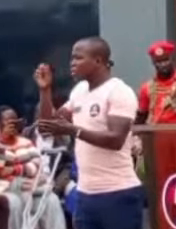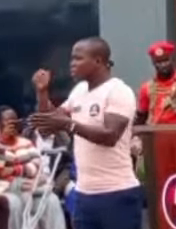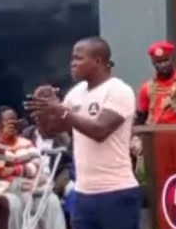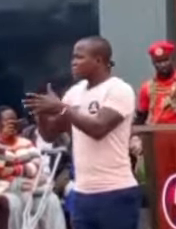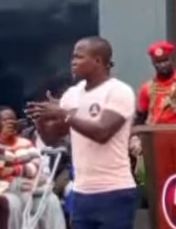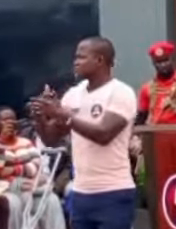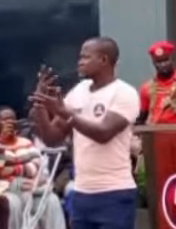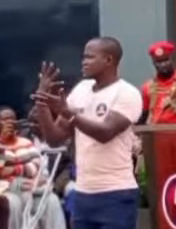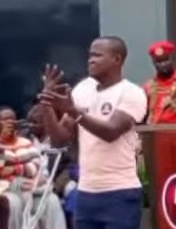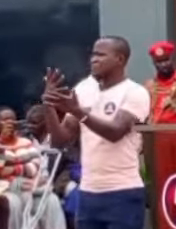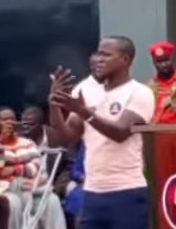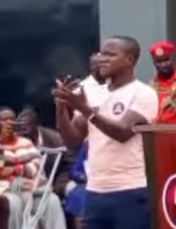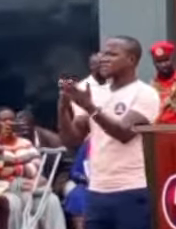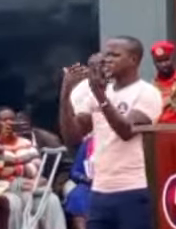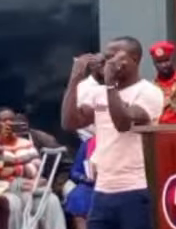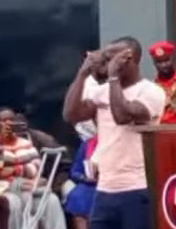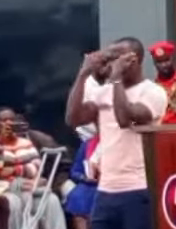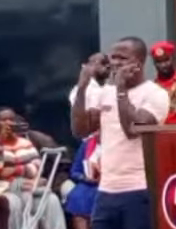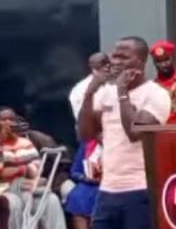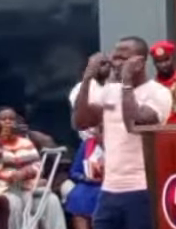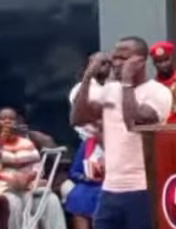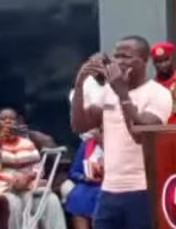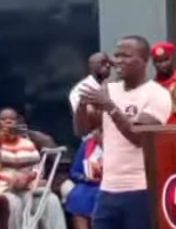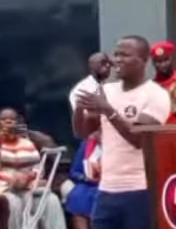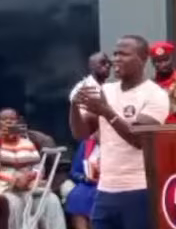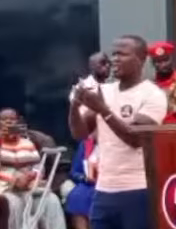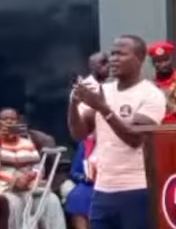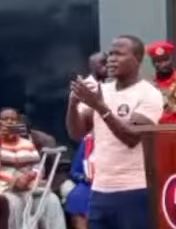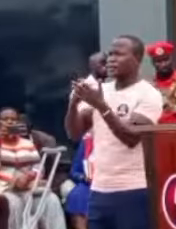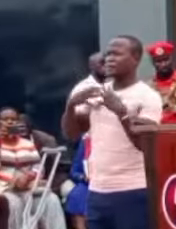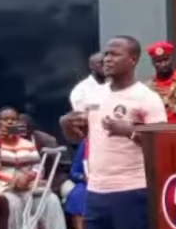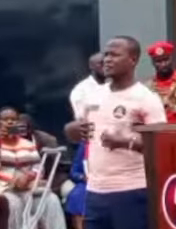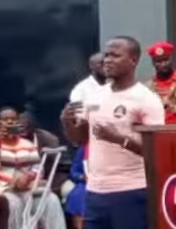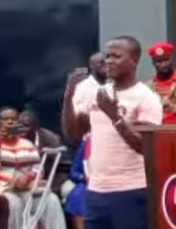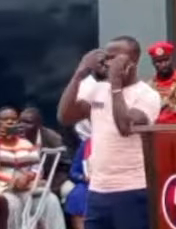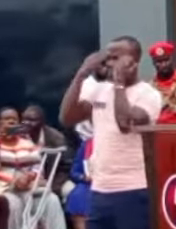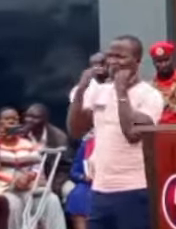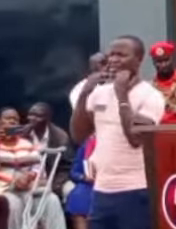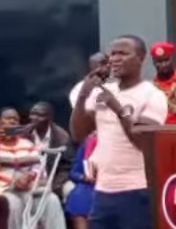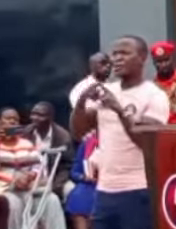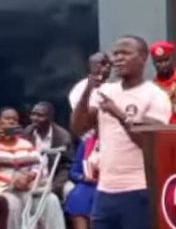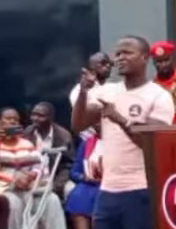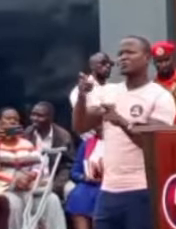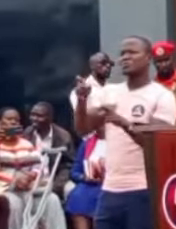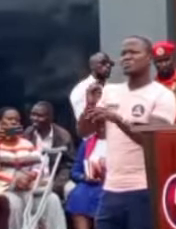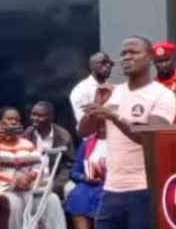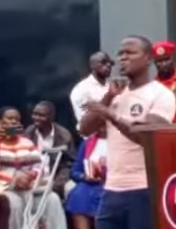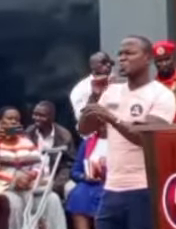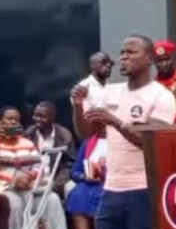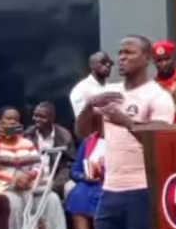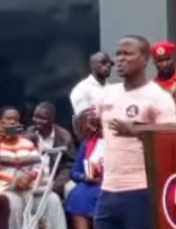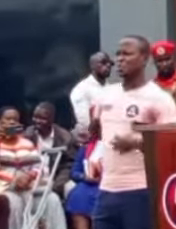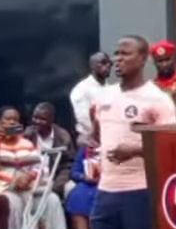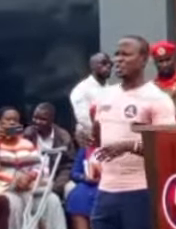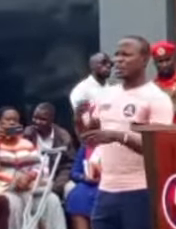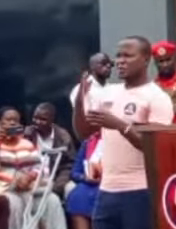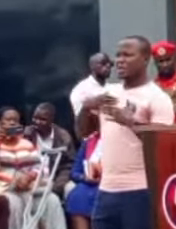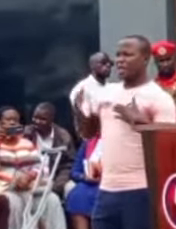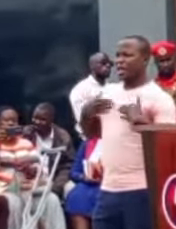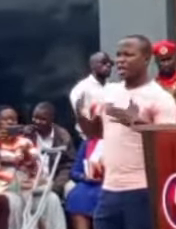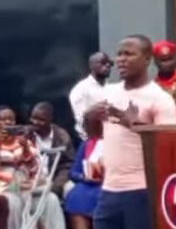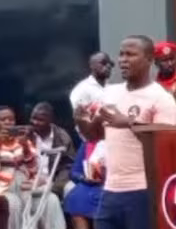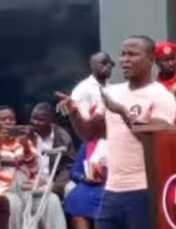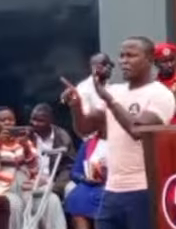arraigned illegally in a military court because he's no longer a soldier. I'm very glad that people,